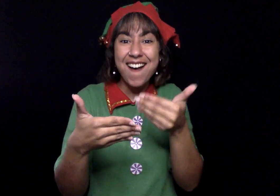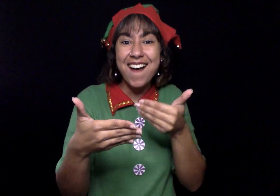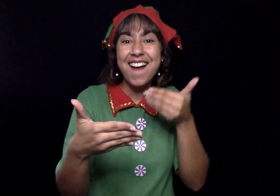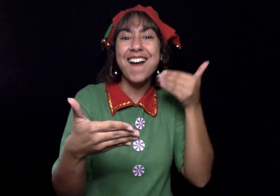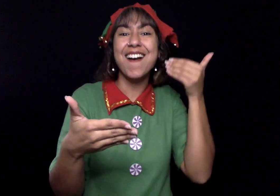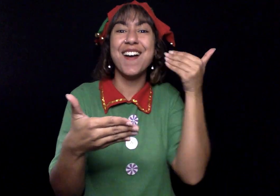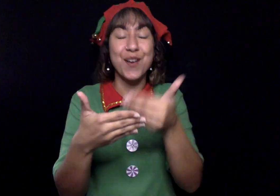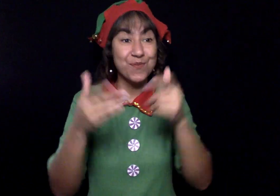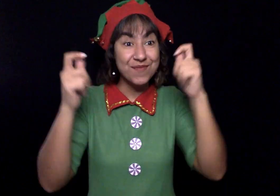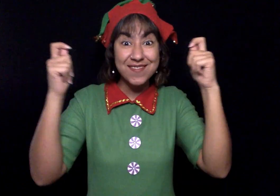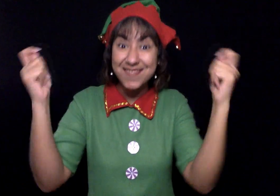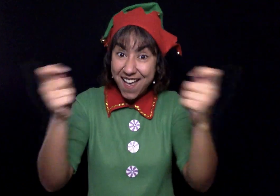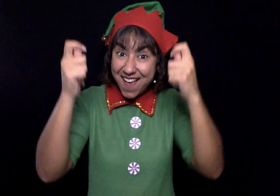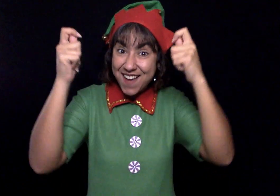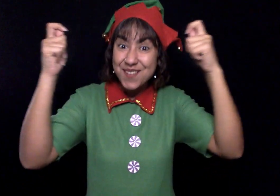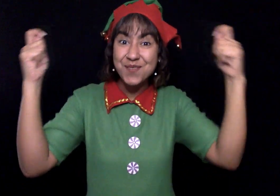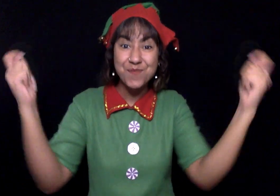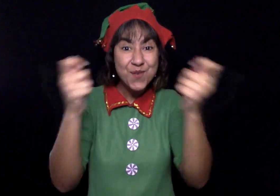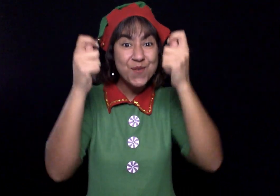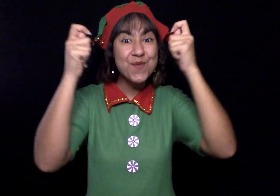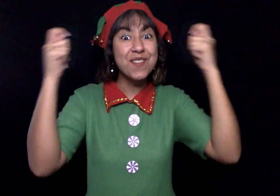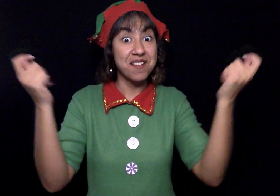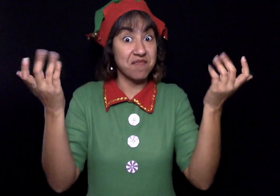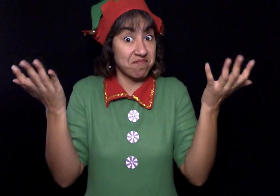Tis a season, so they say.